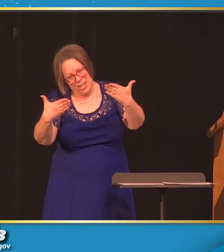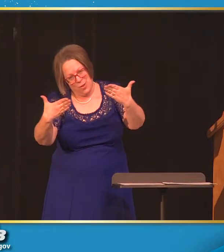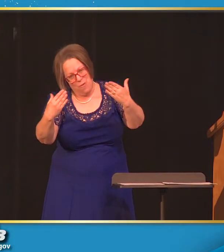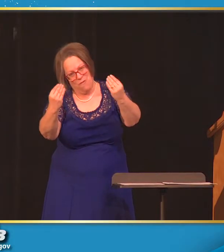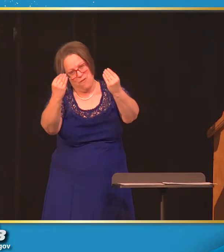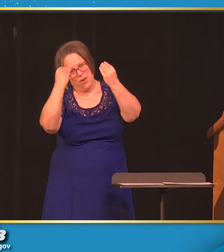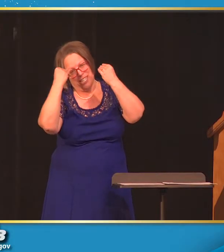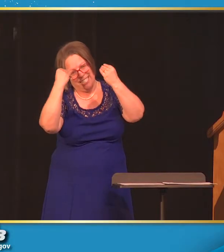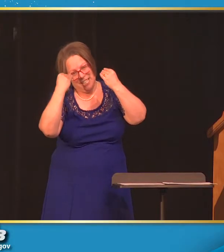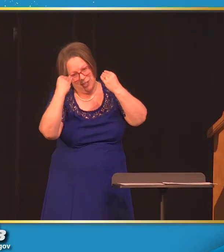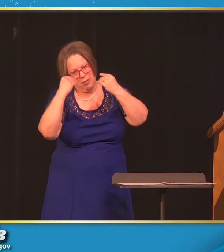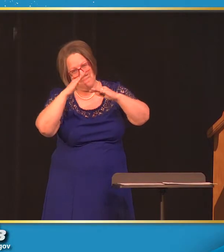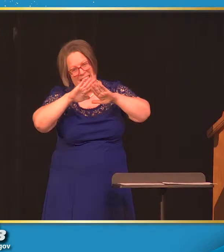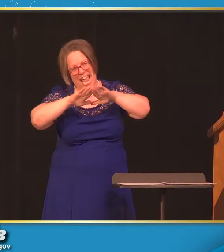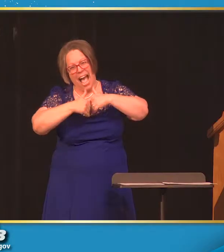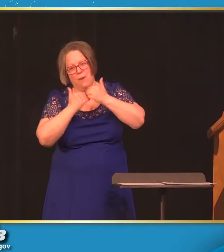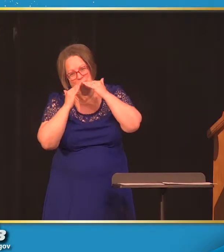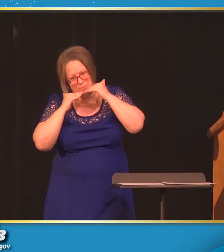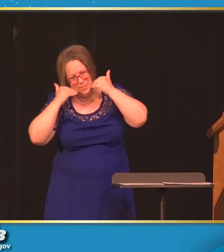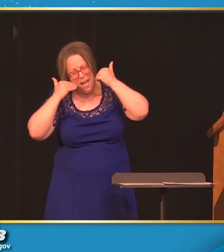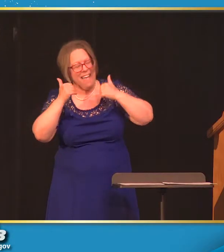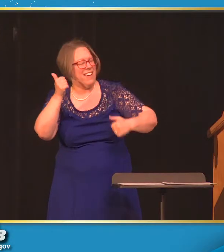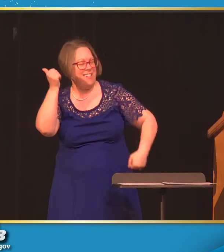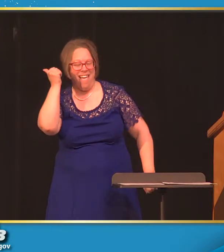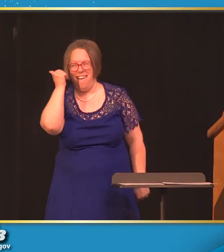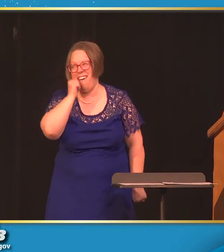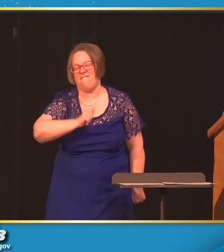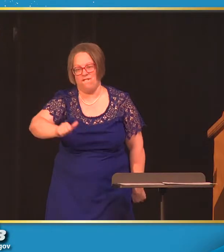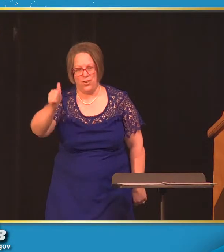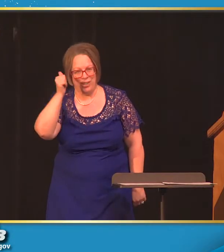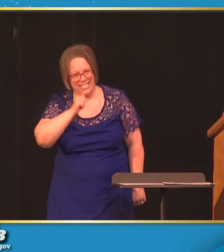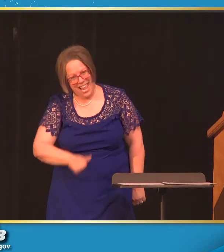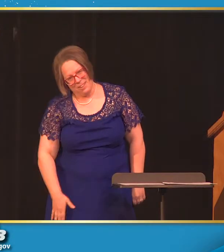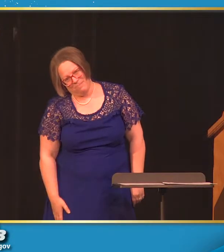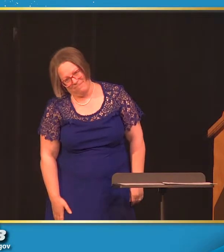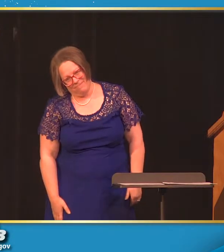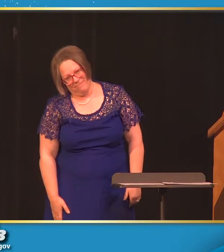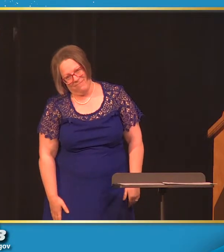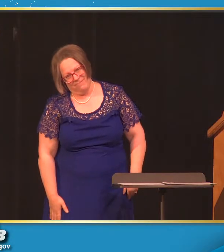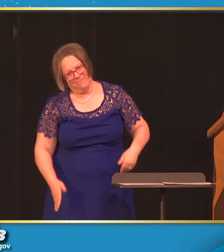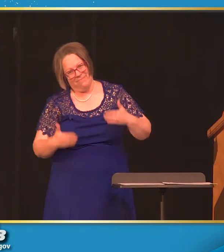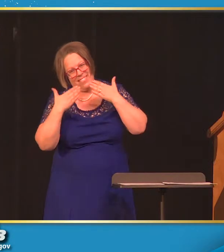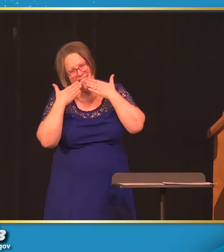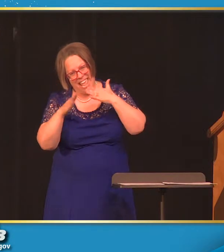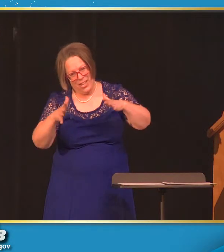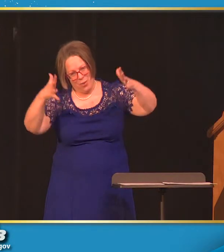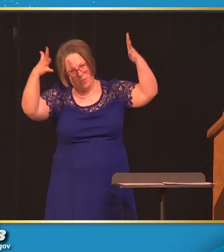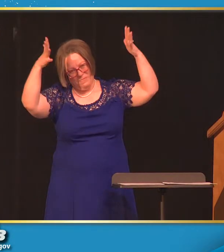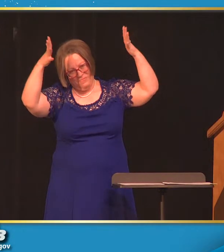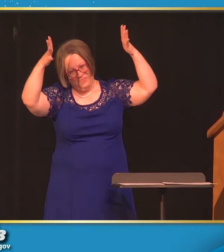that you go. Thank you so much for teaching us how to smile every day.